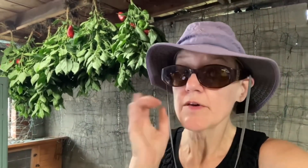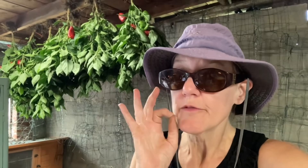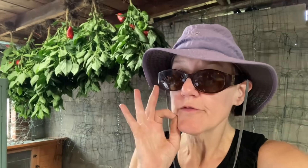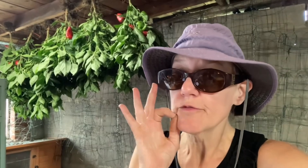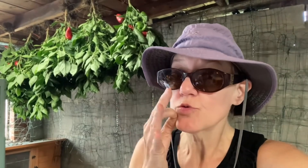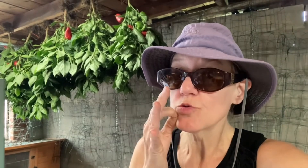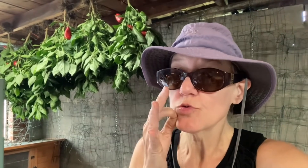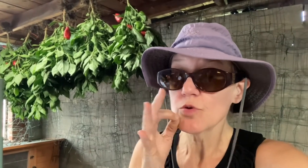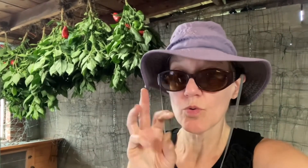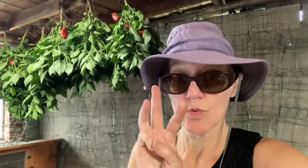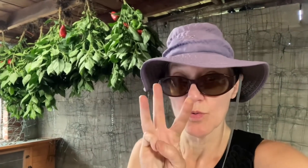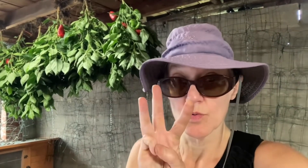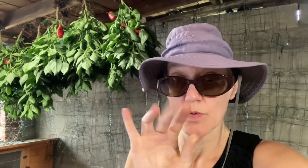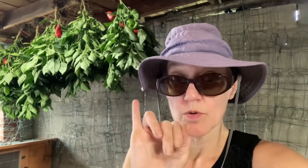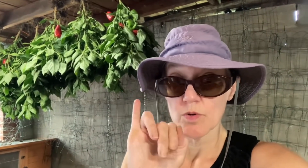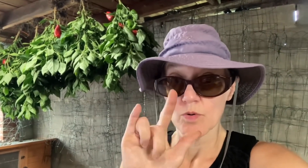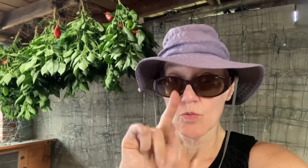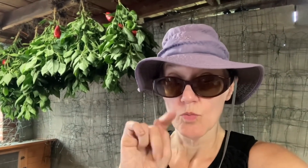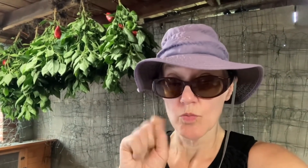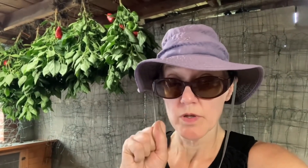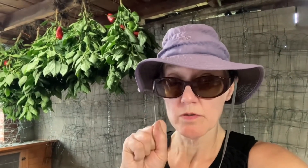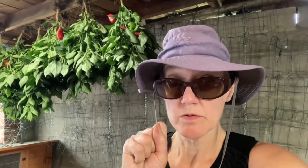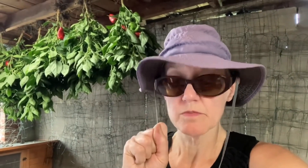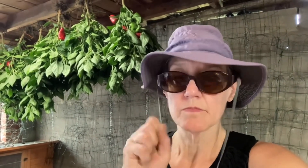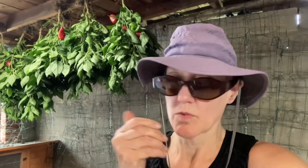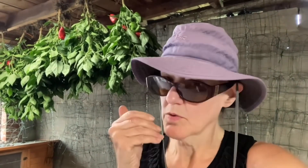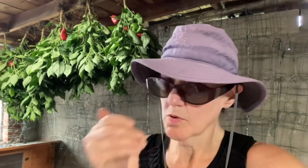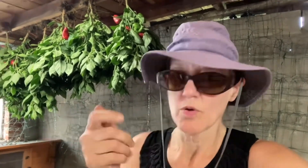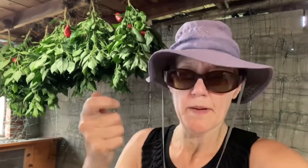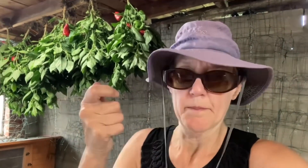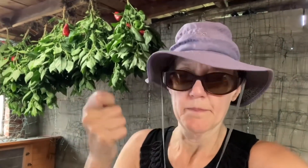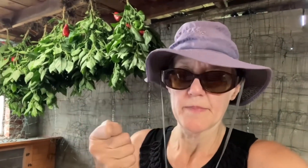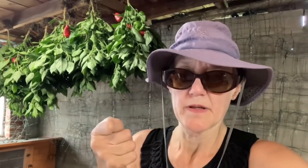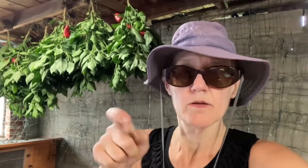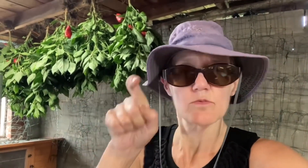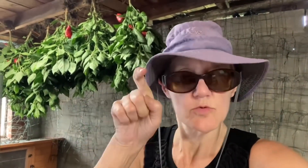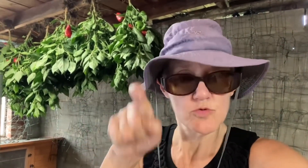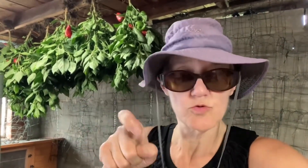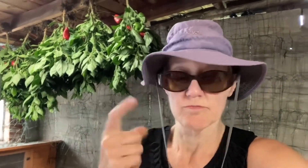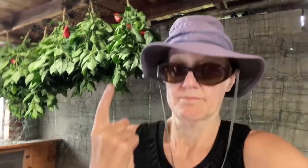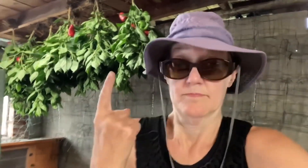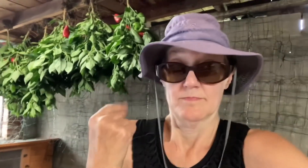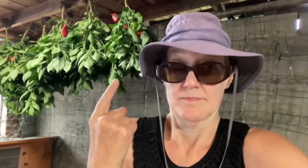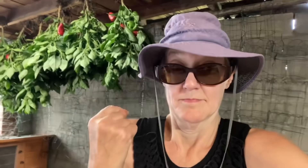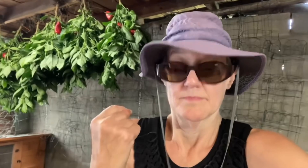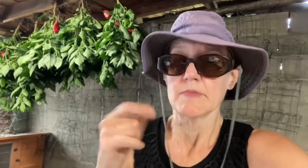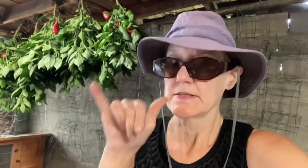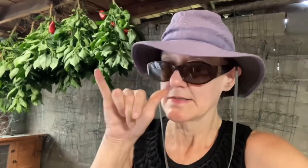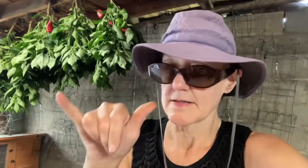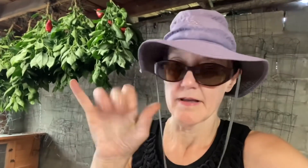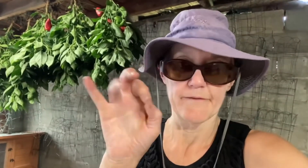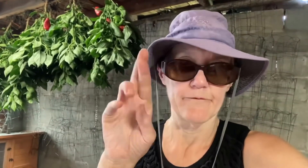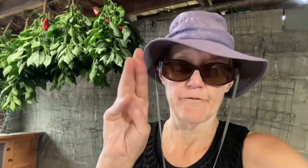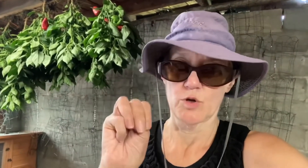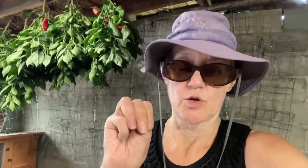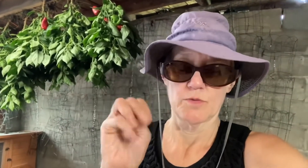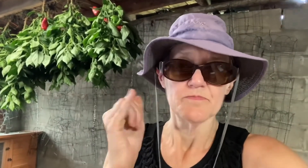But if the fruit starts to wilt, you're going to go ahead and want to pick that. Because last year, most of them